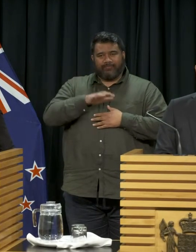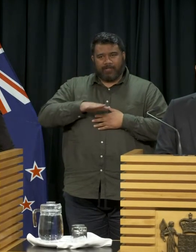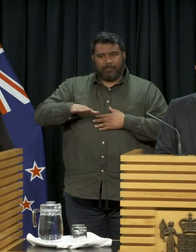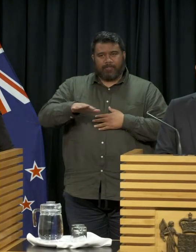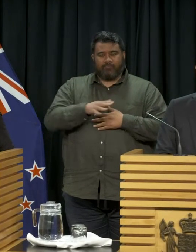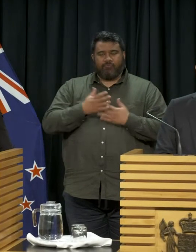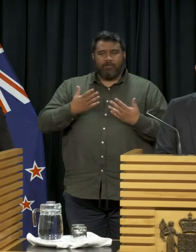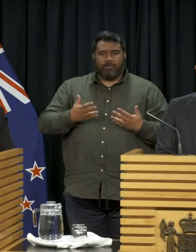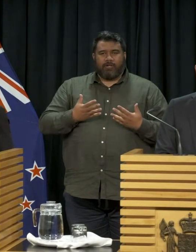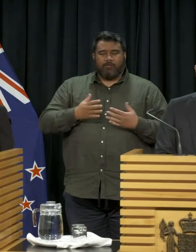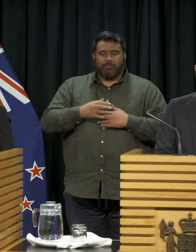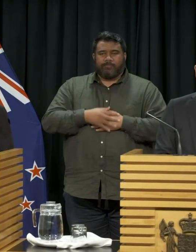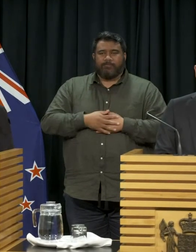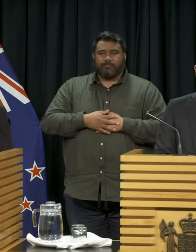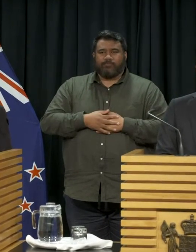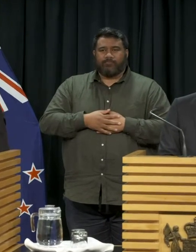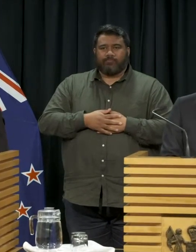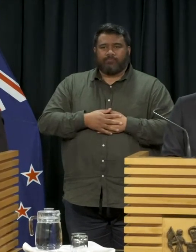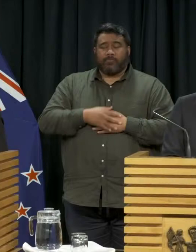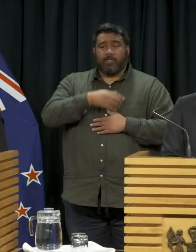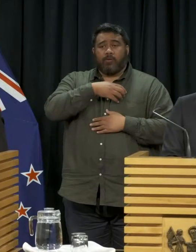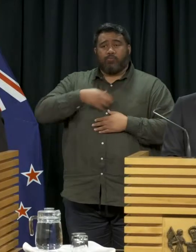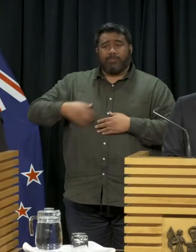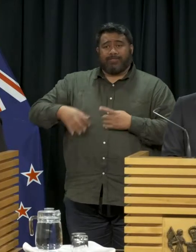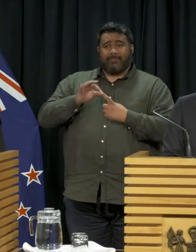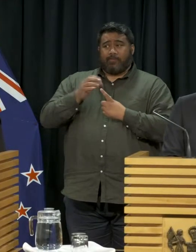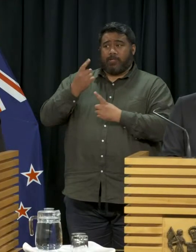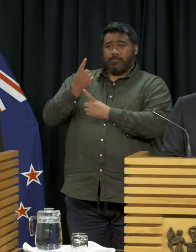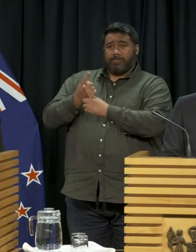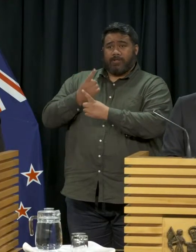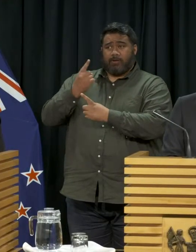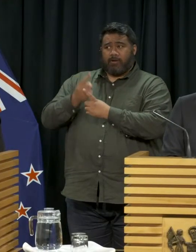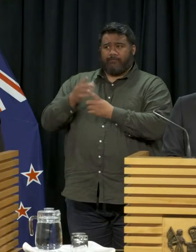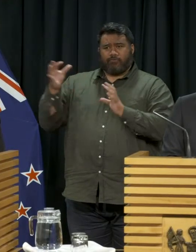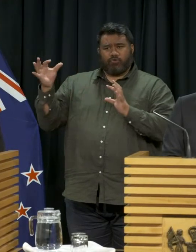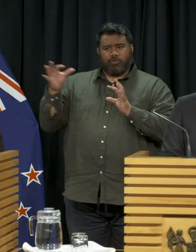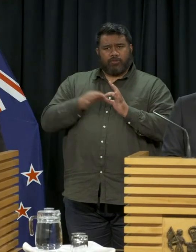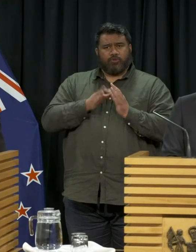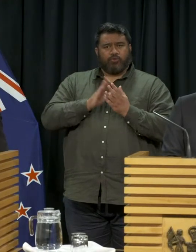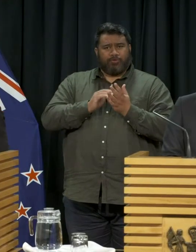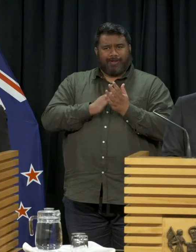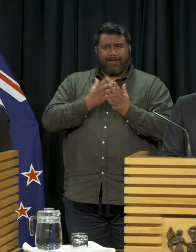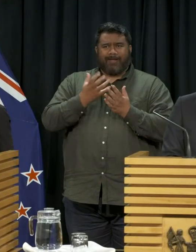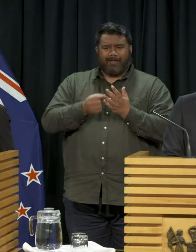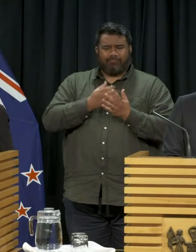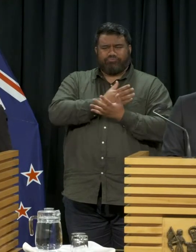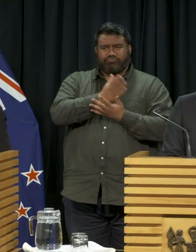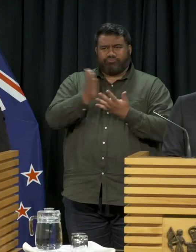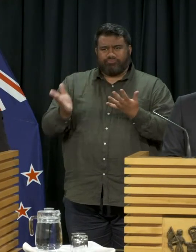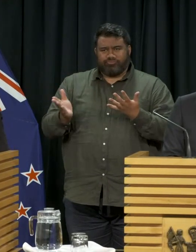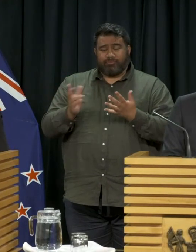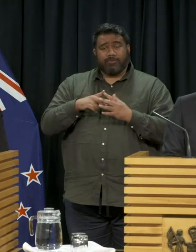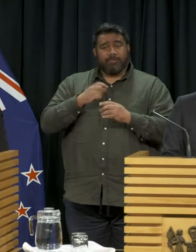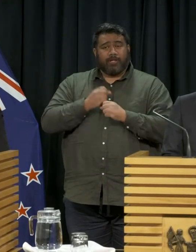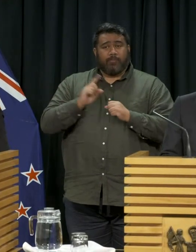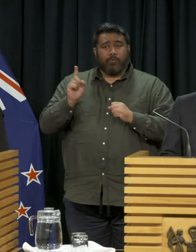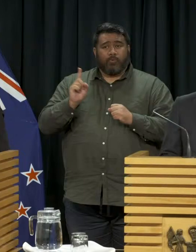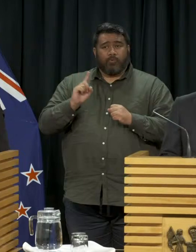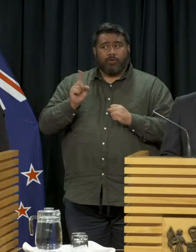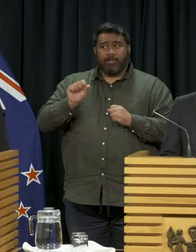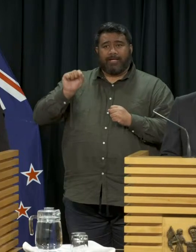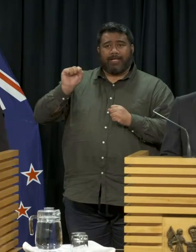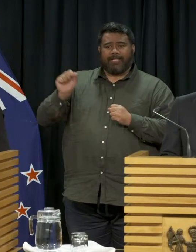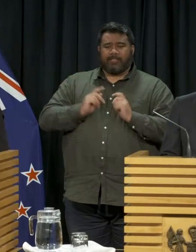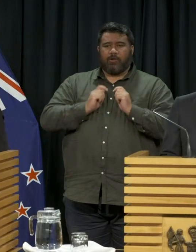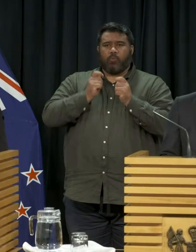time. Prince Philip's links with New Zealand were many and varied. The Duke of Edinburgh's Hillary Award has helped thousands